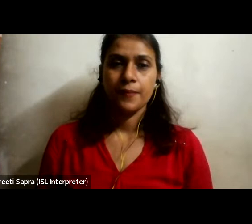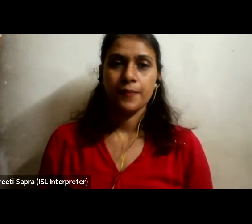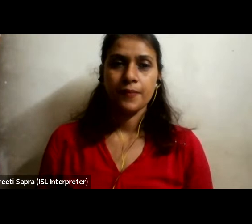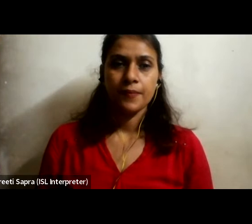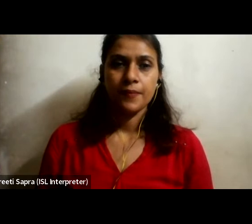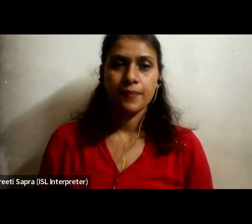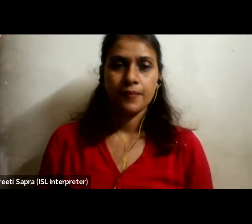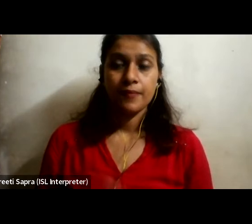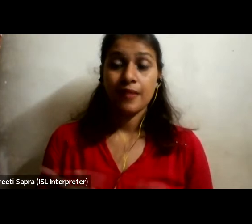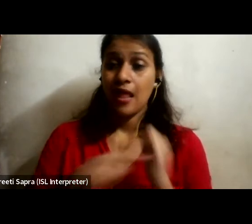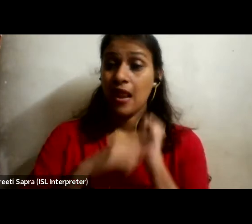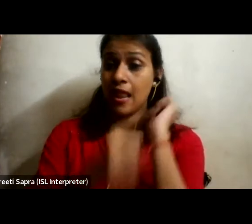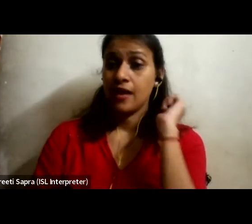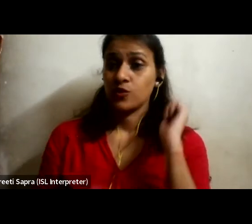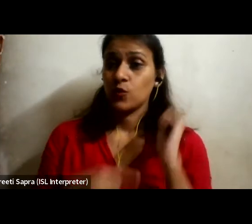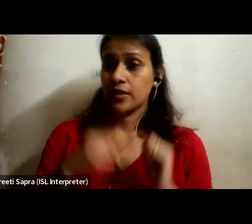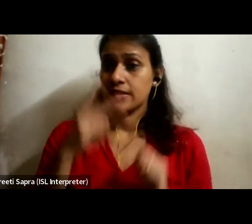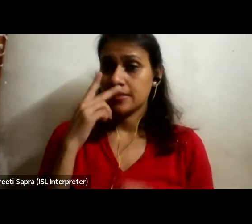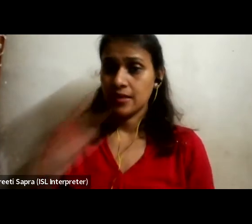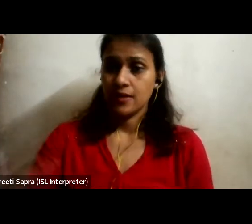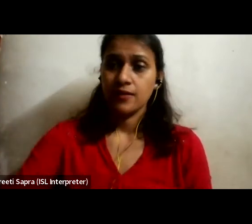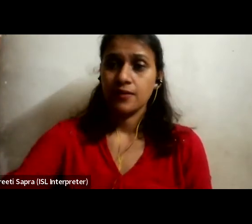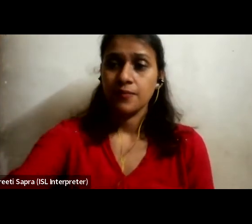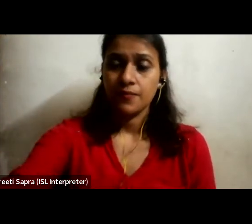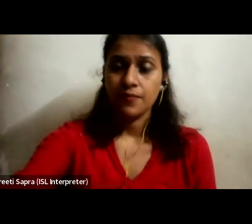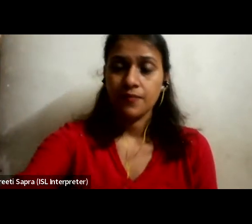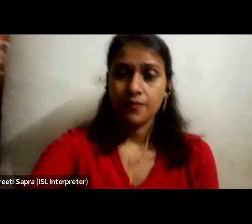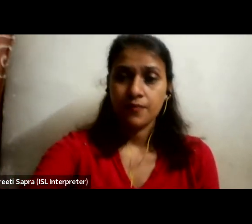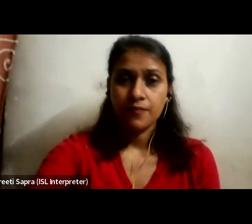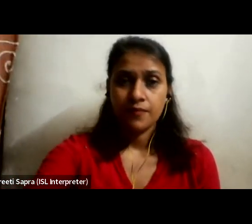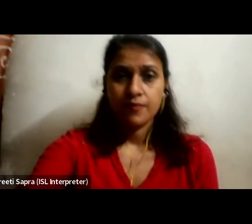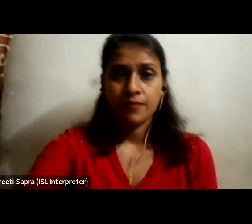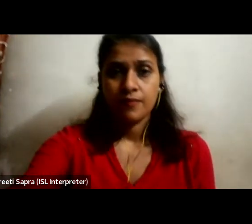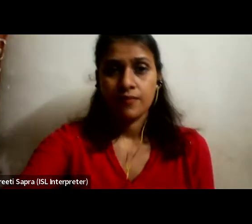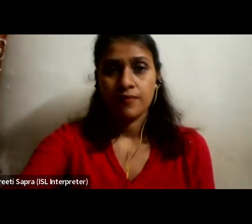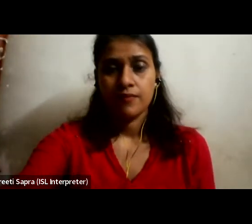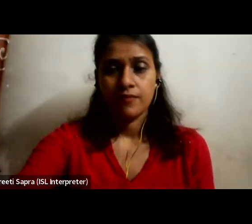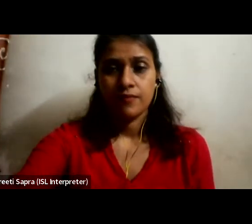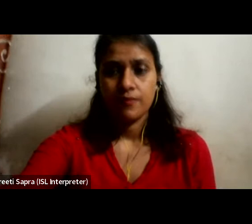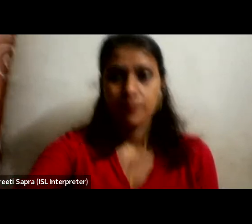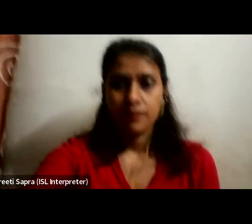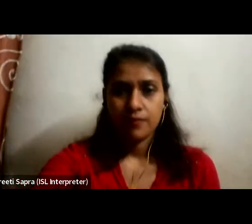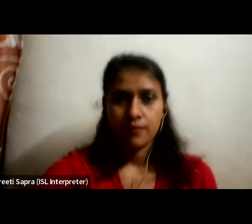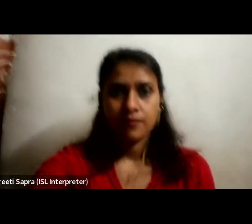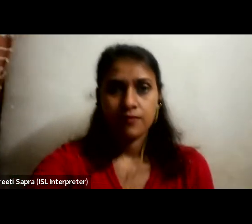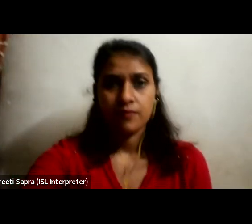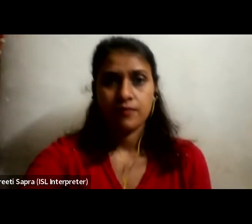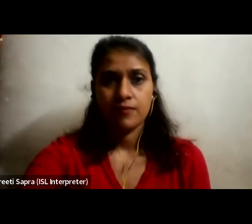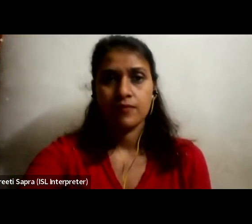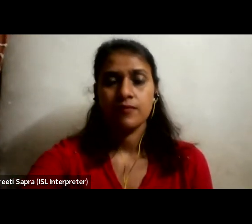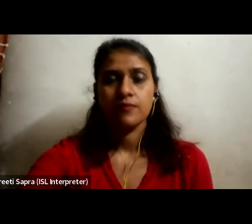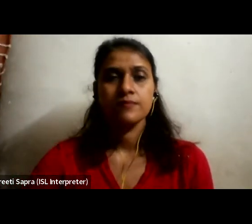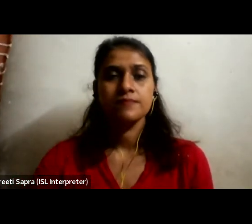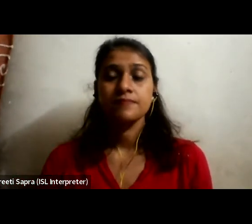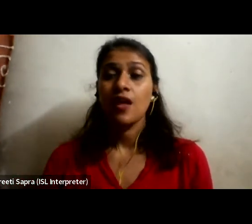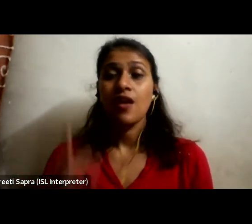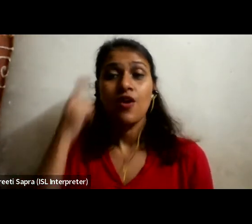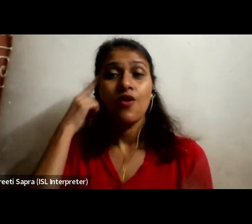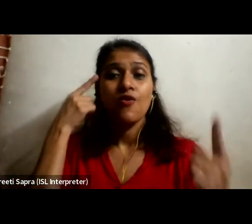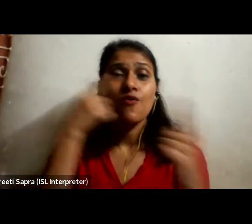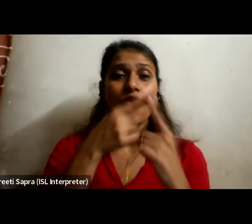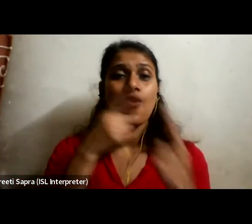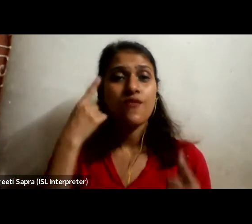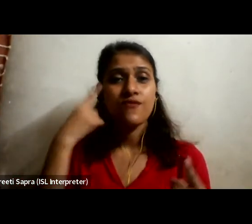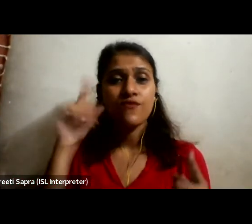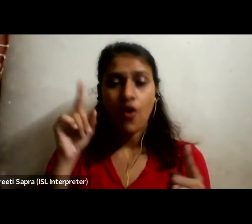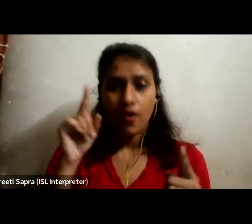end up seeing here is that there is this vast array of approaches. And especially if you look